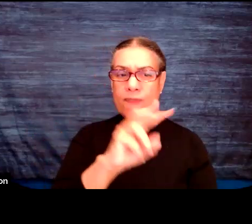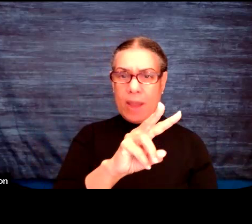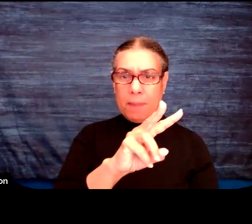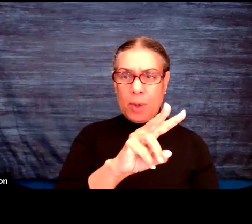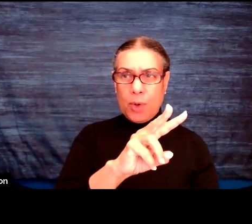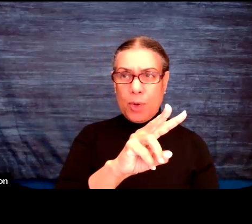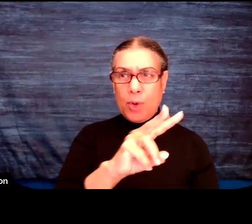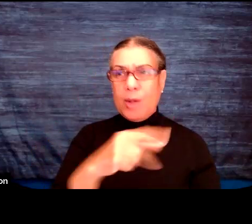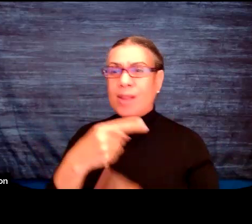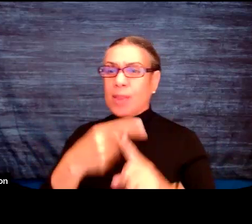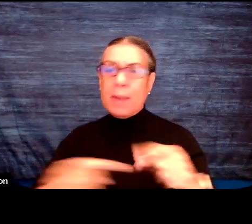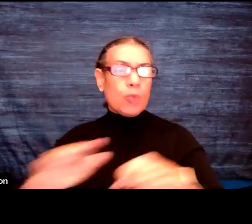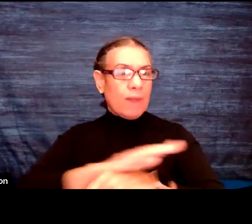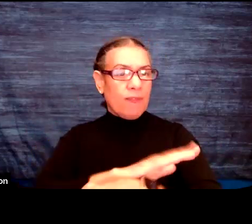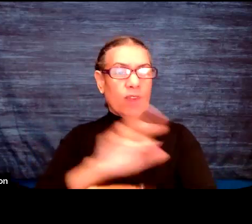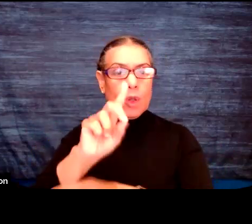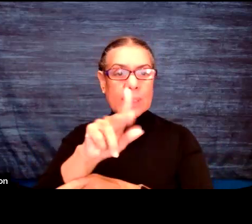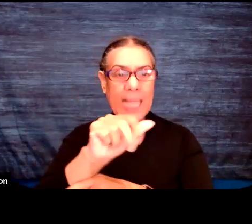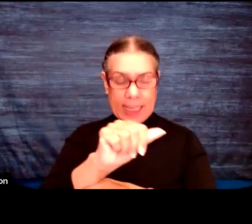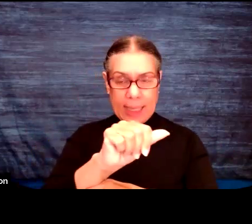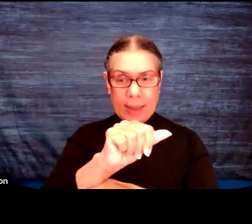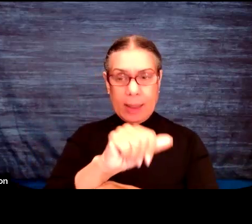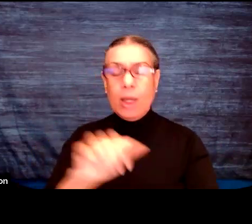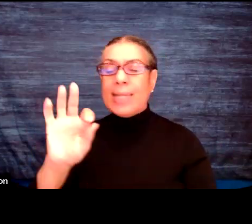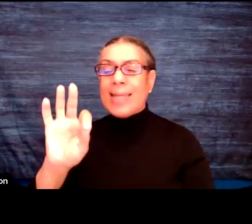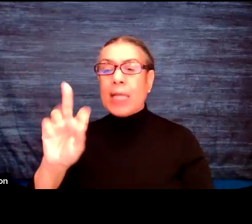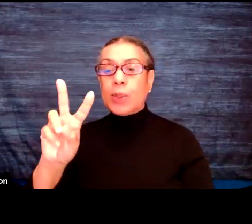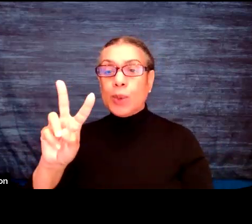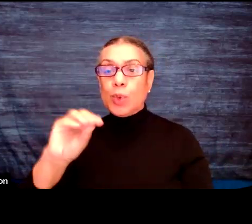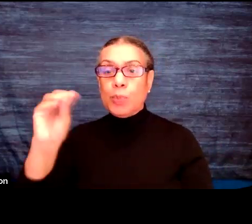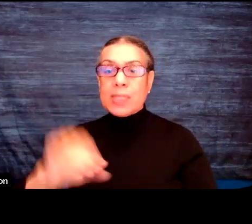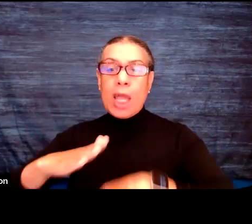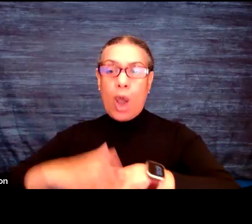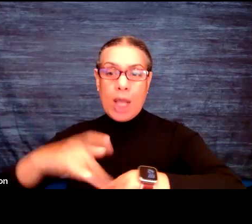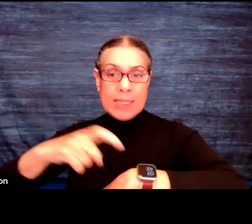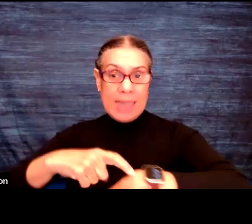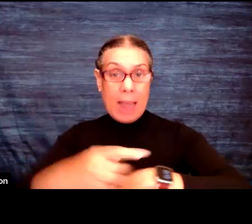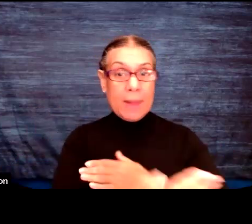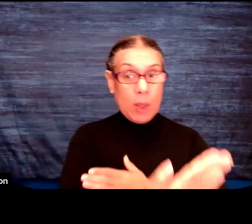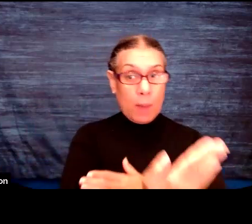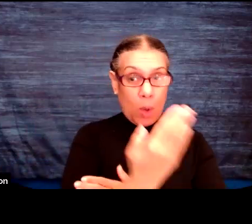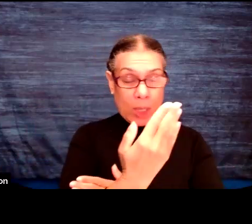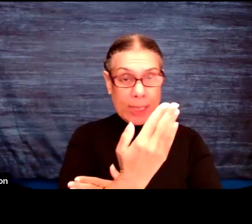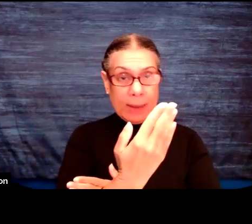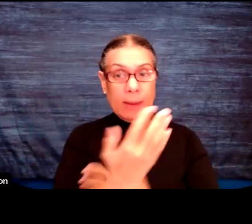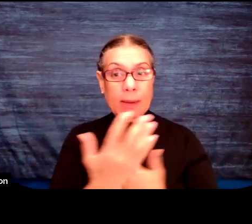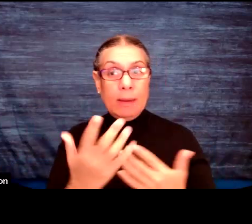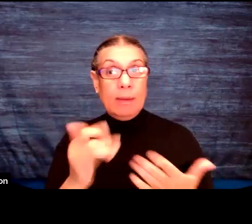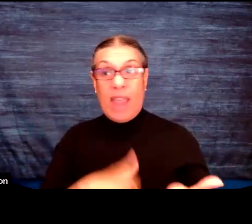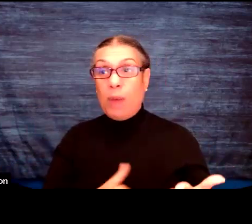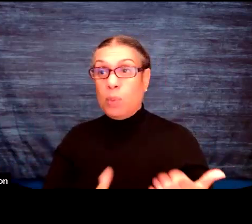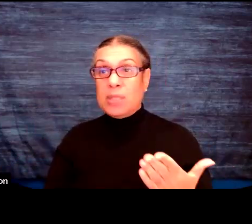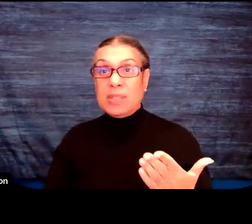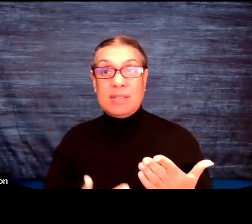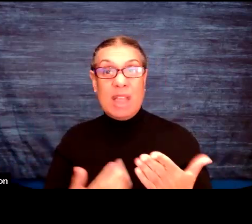recent month that we have full data for, we had 92% on-time performance in the morning, which was more than a full